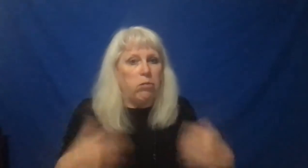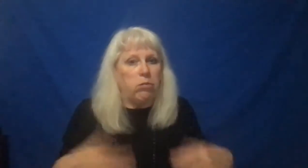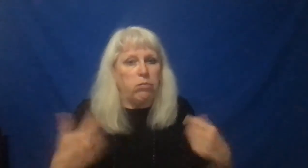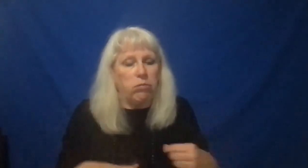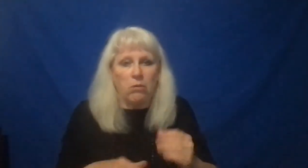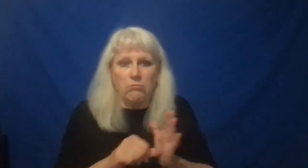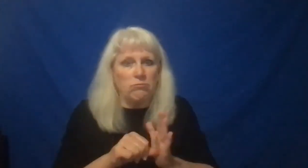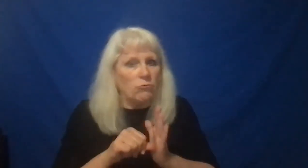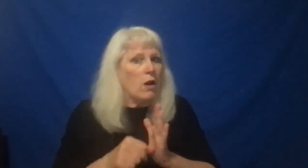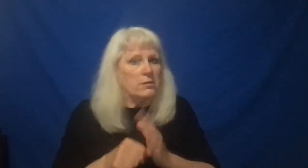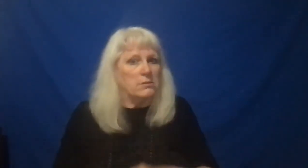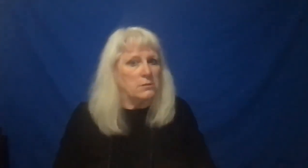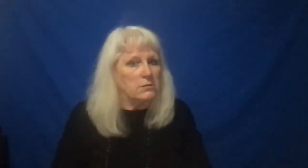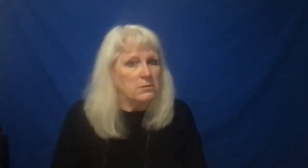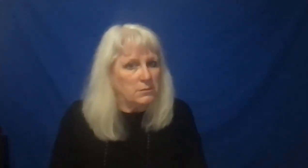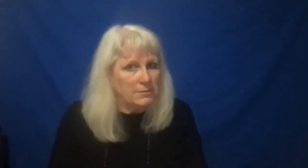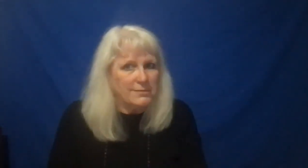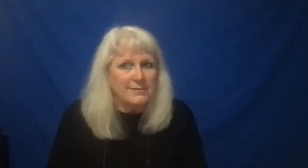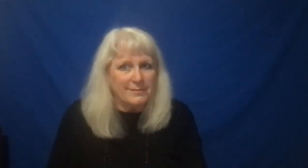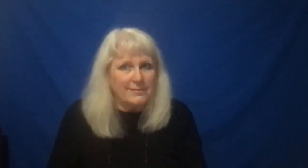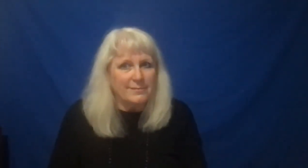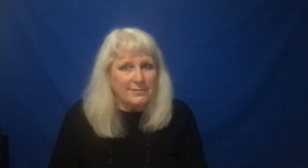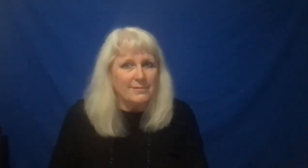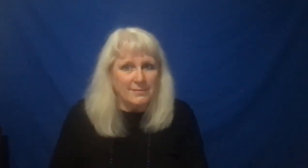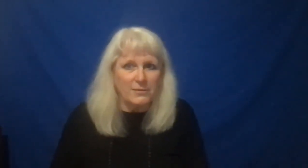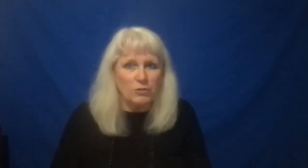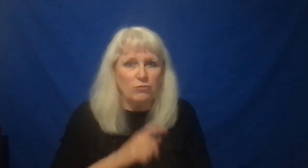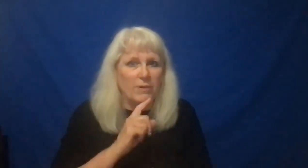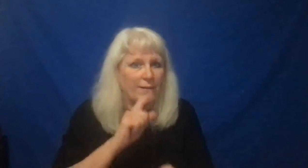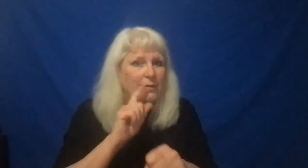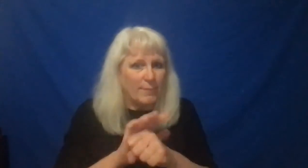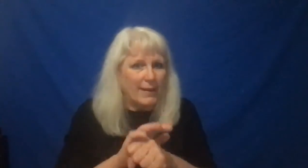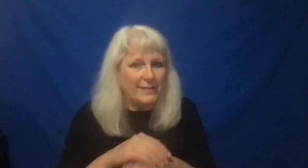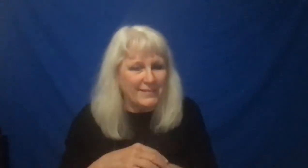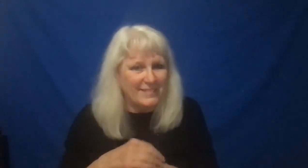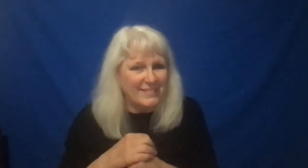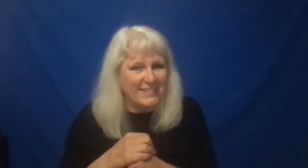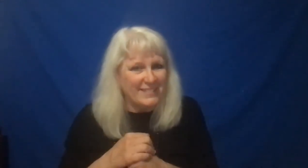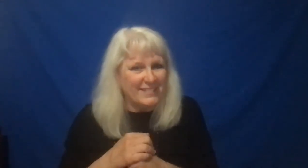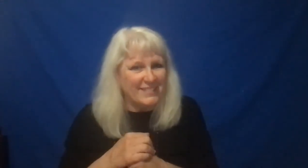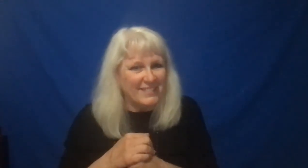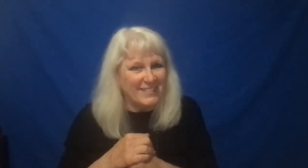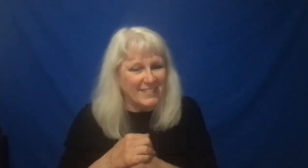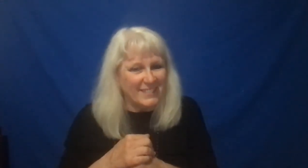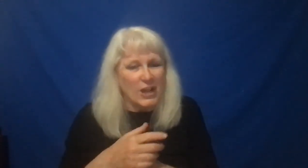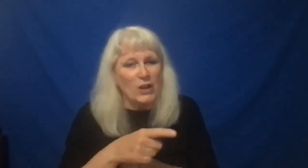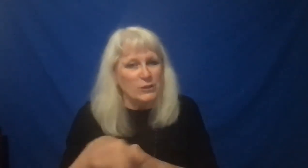dedication. And it really says to me that you really understand what service means and